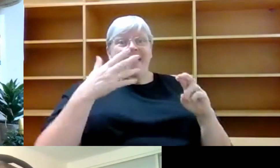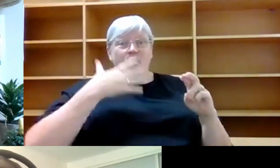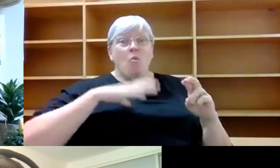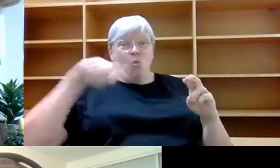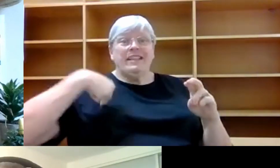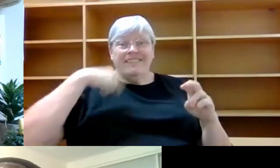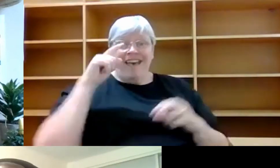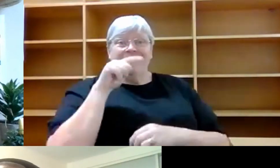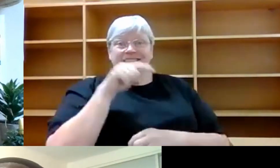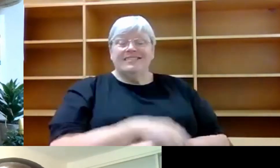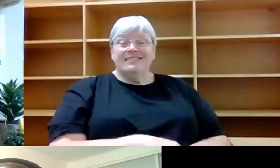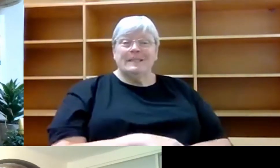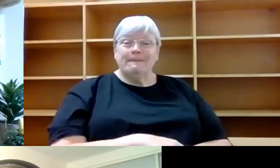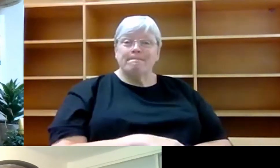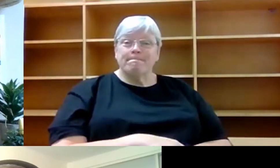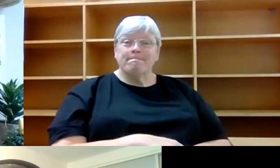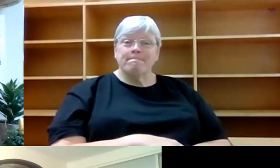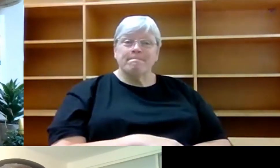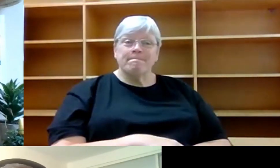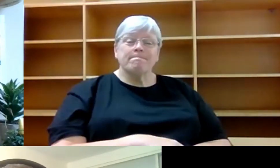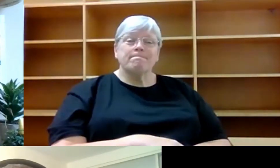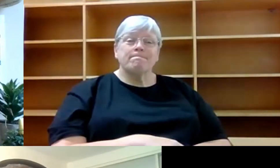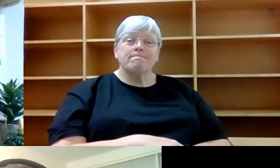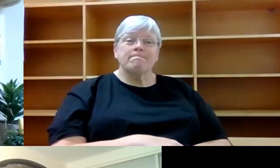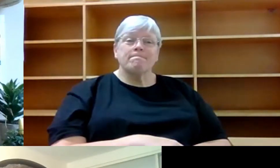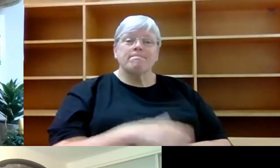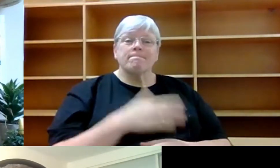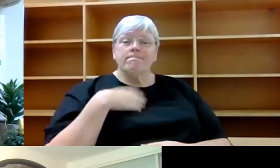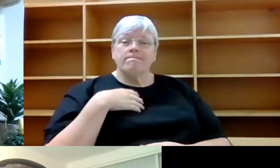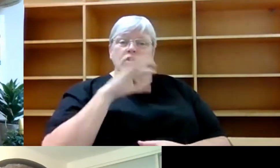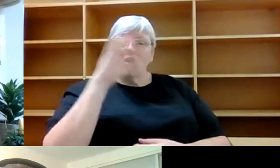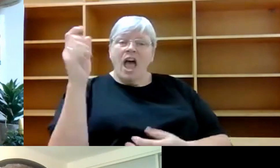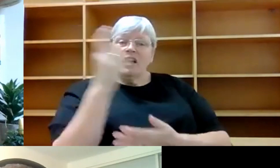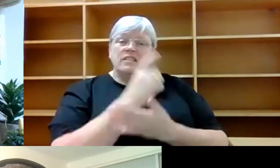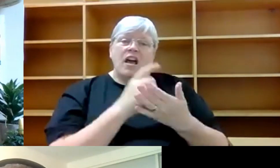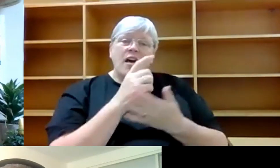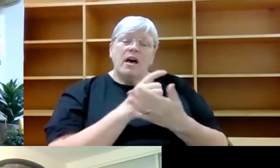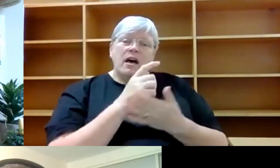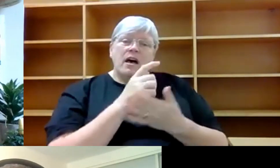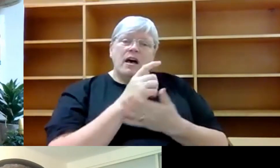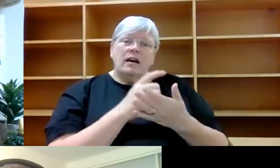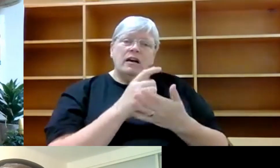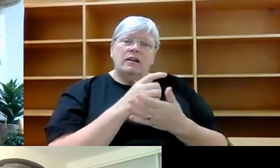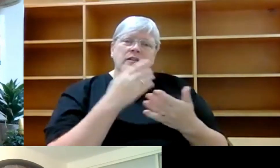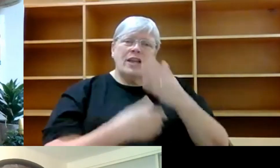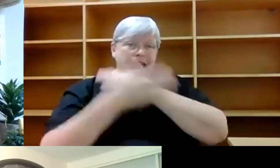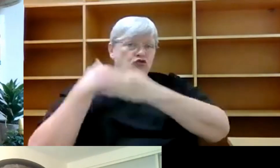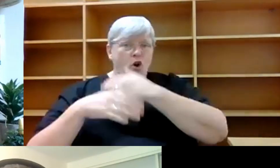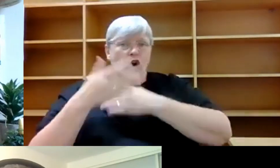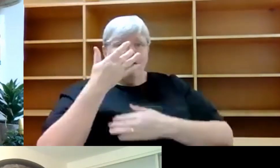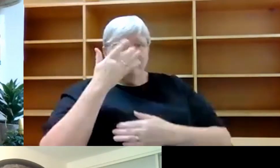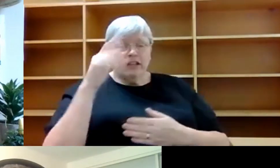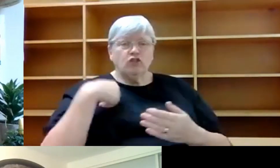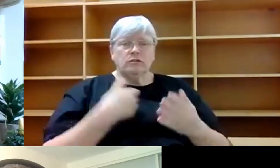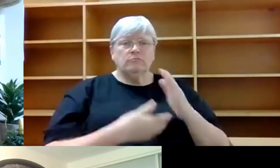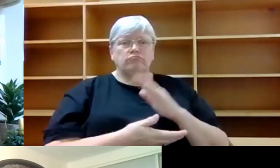it. Mm-hmm. Yeah. I wanted to ask a little bit about, because it is historical fiction and your previous